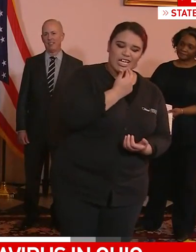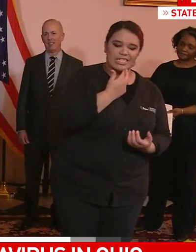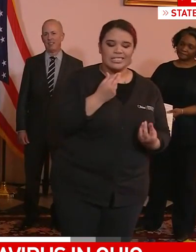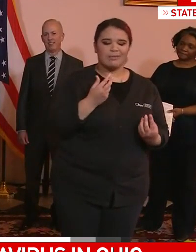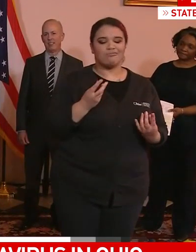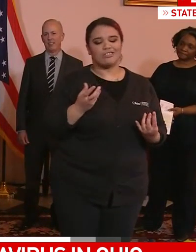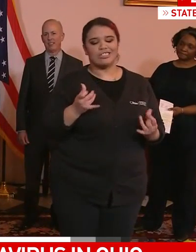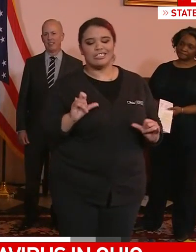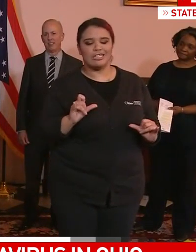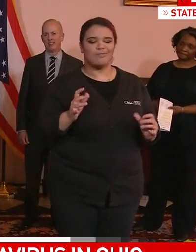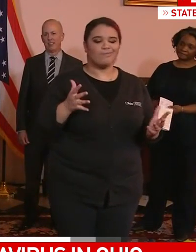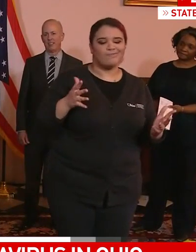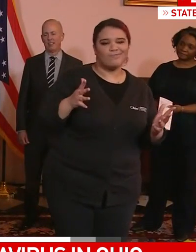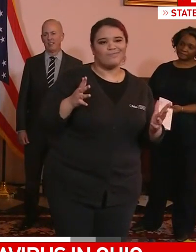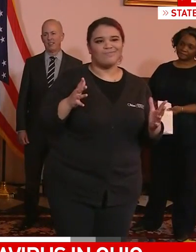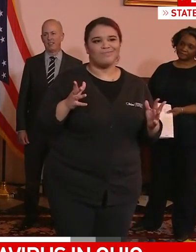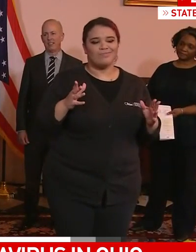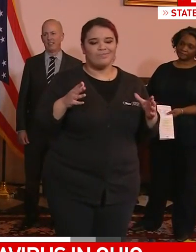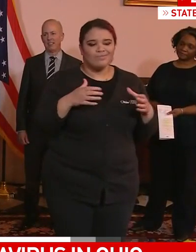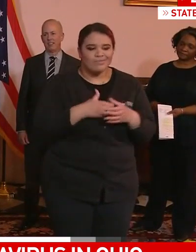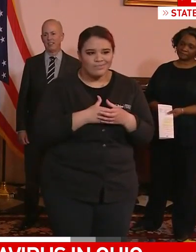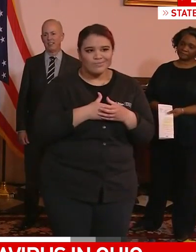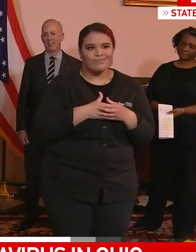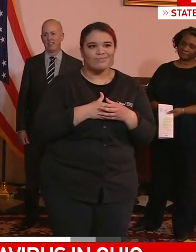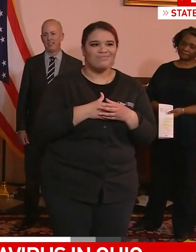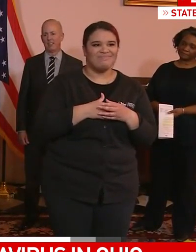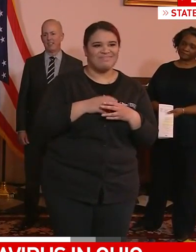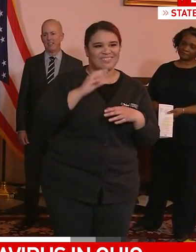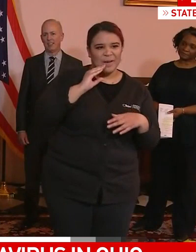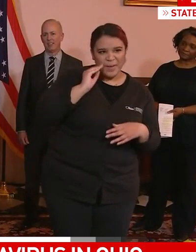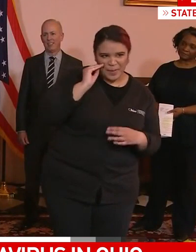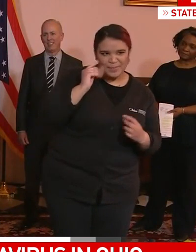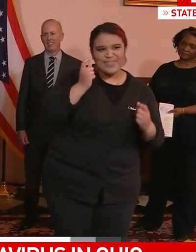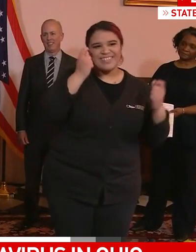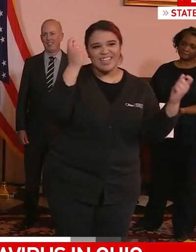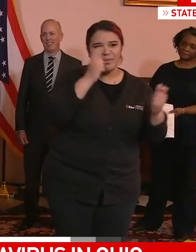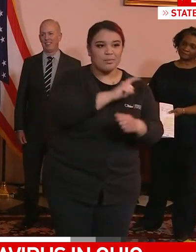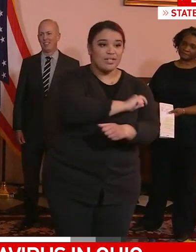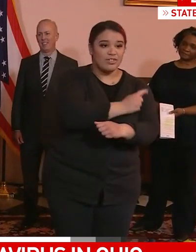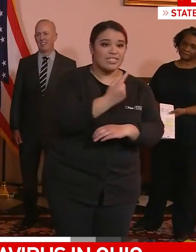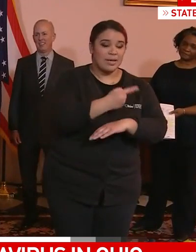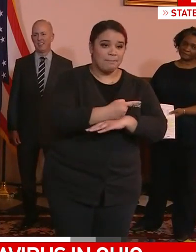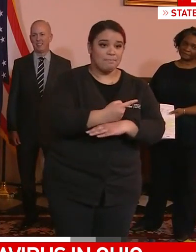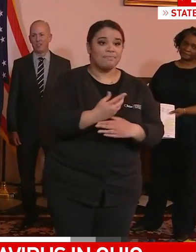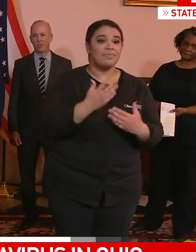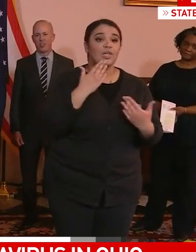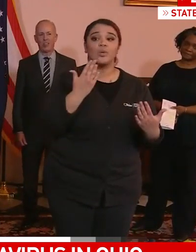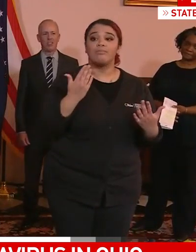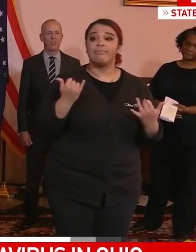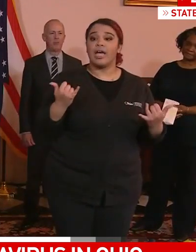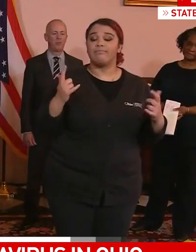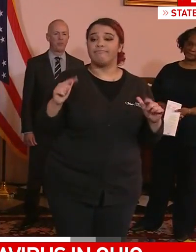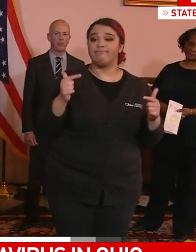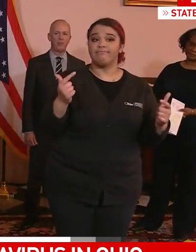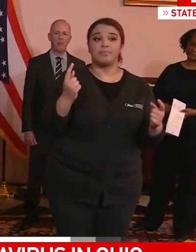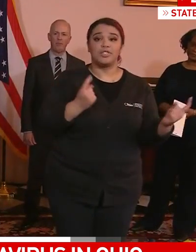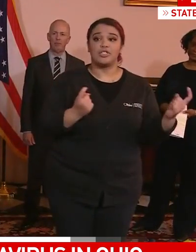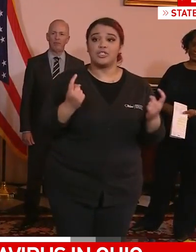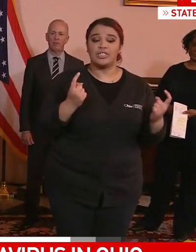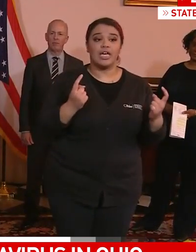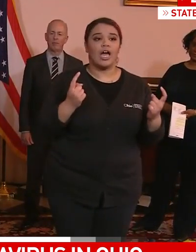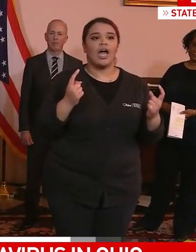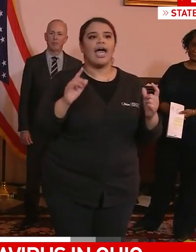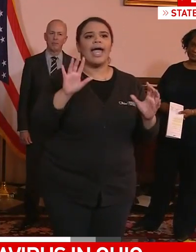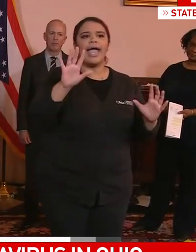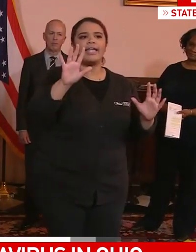Day in the special way that we have to celebrate it today. Thank you. Questions? And